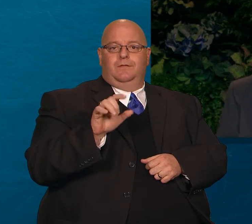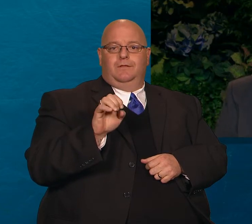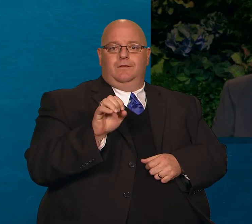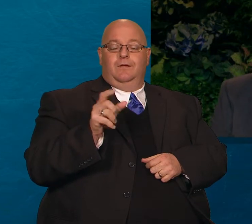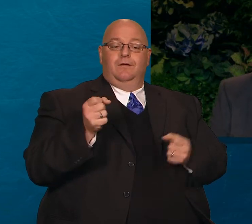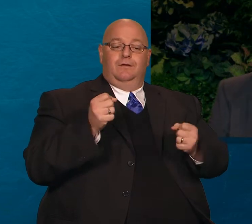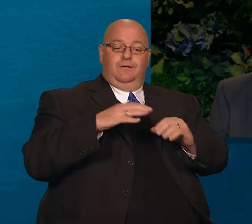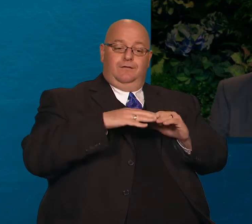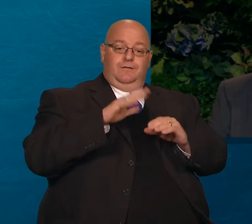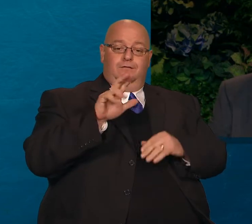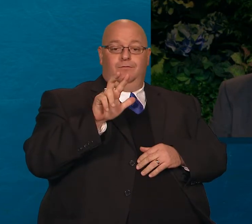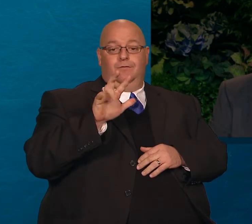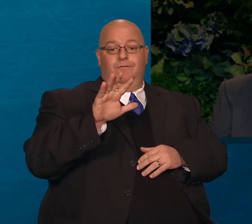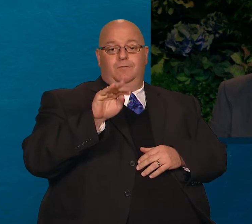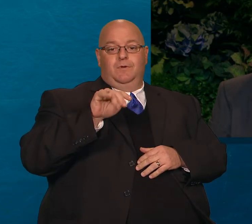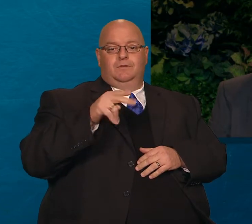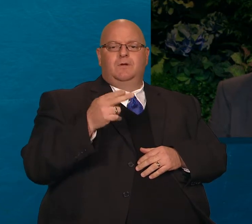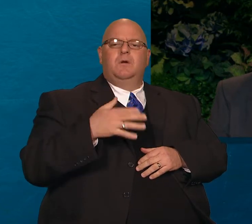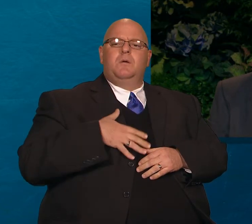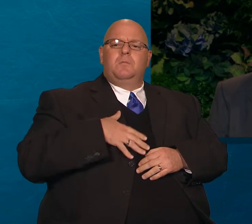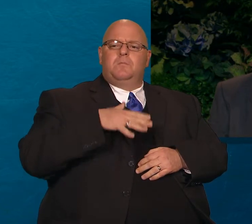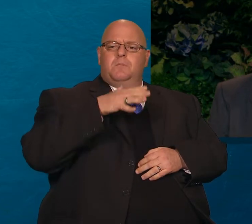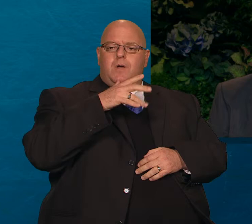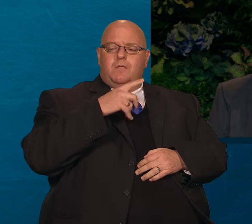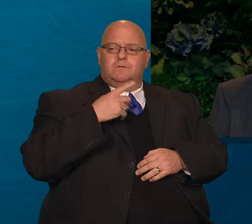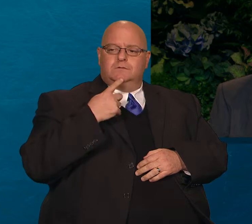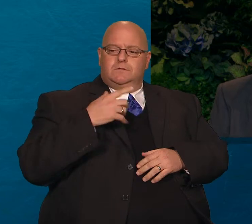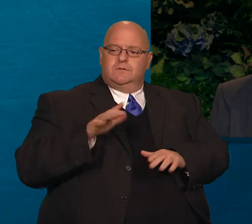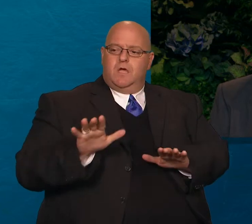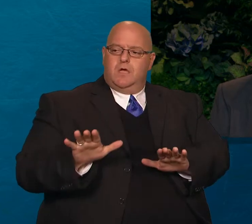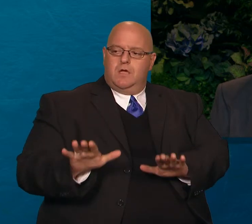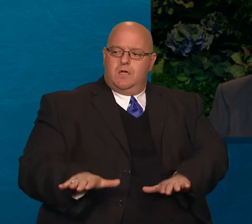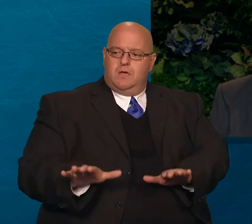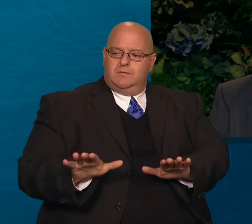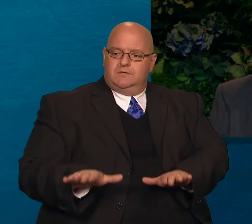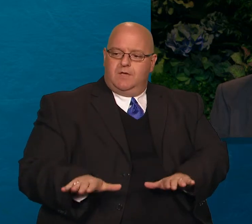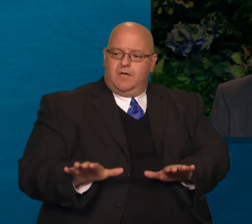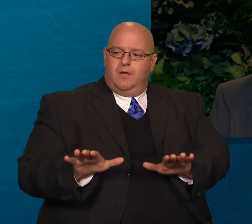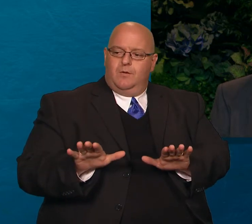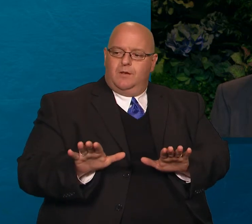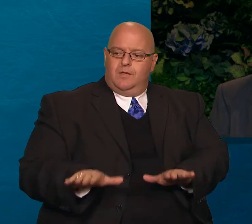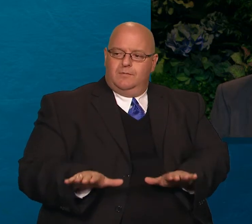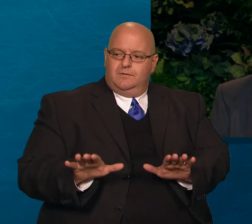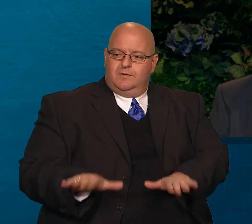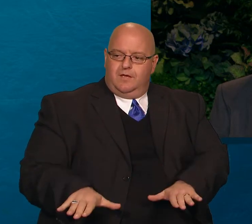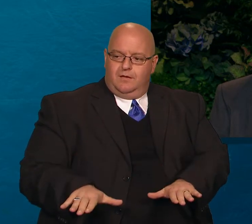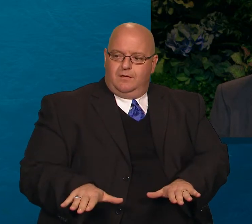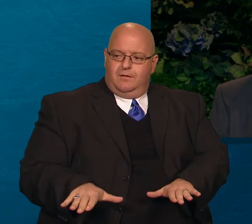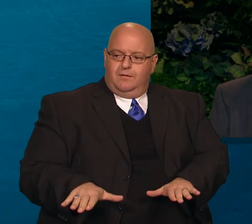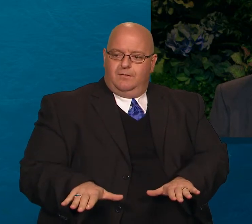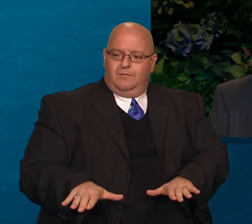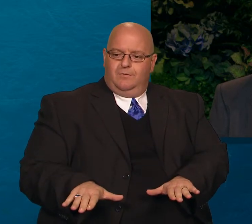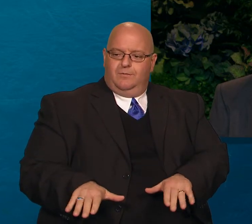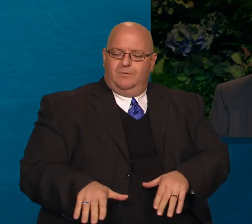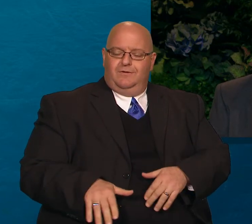went over 35 miles an hour, my mother would say, "Keep it down, keep it down."